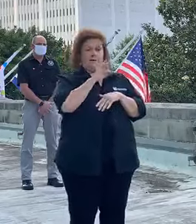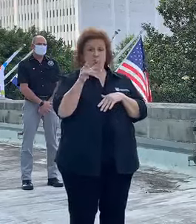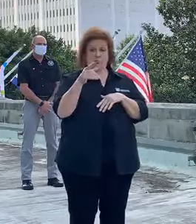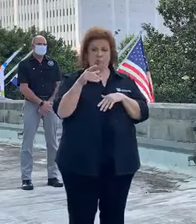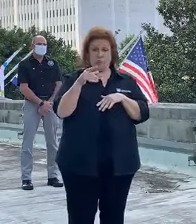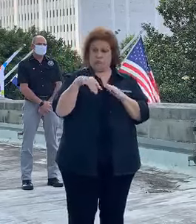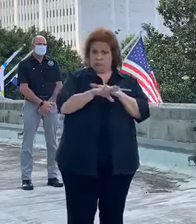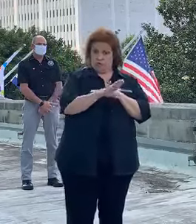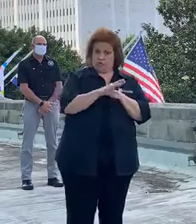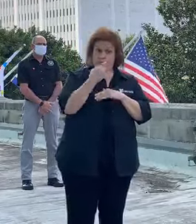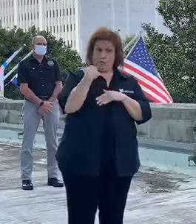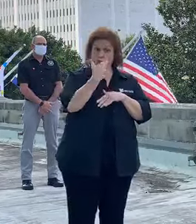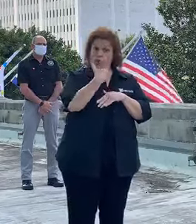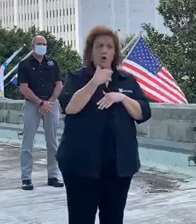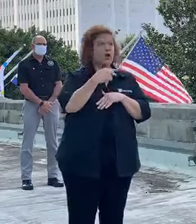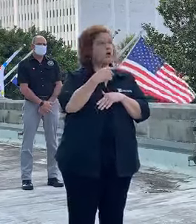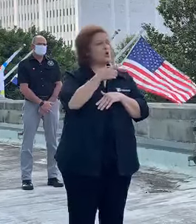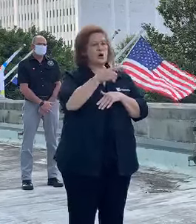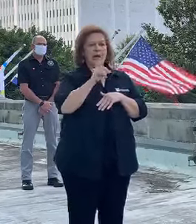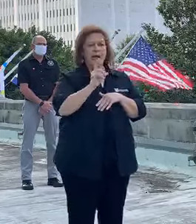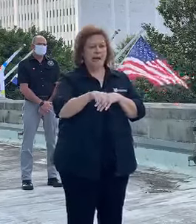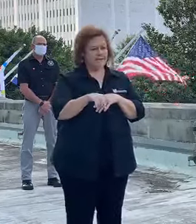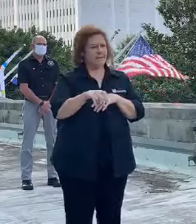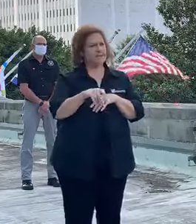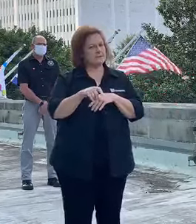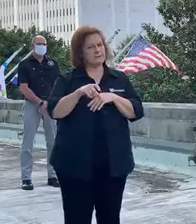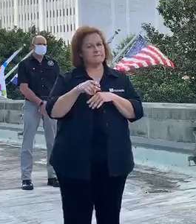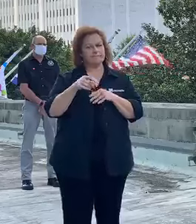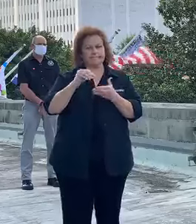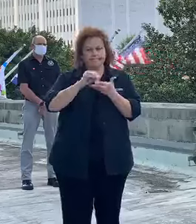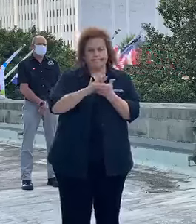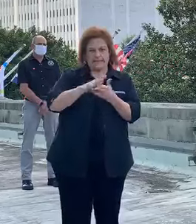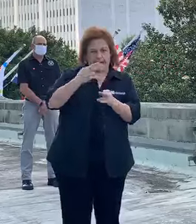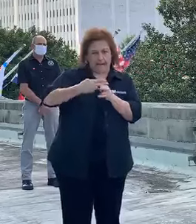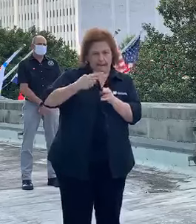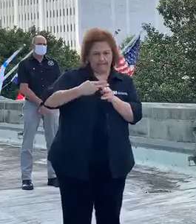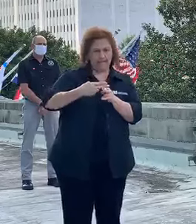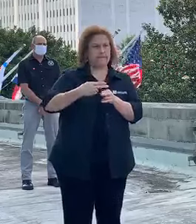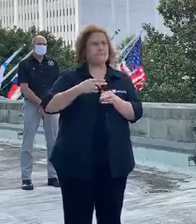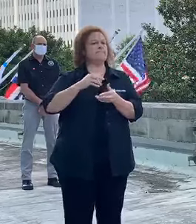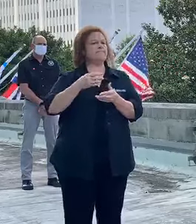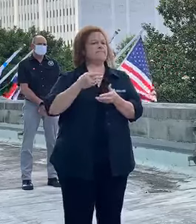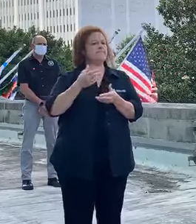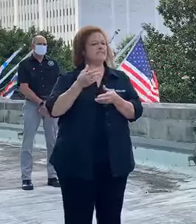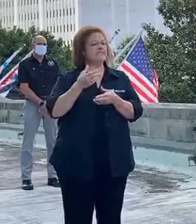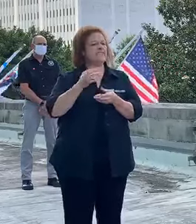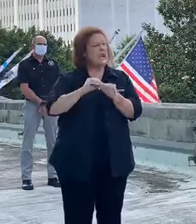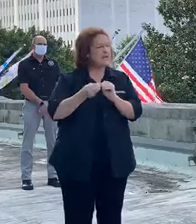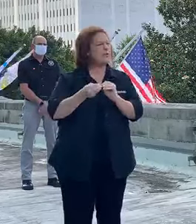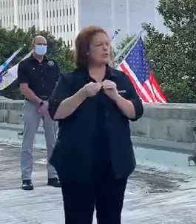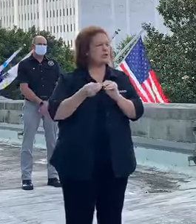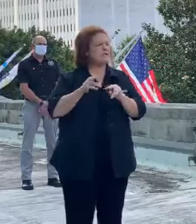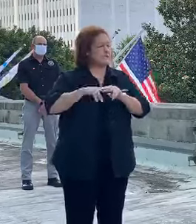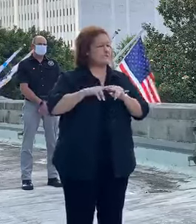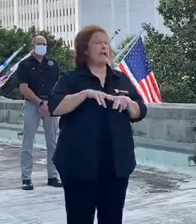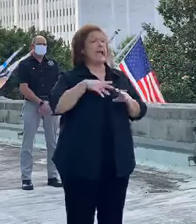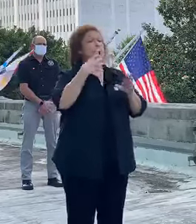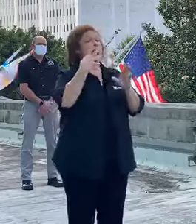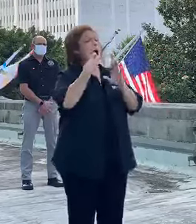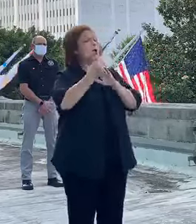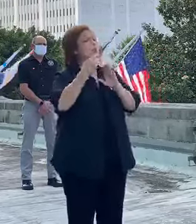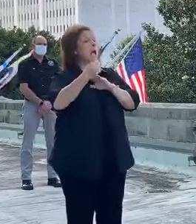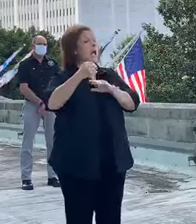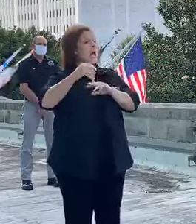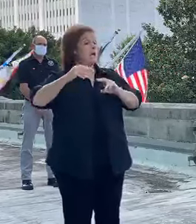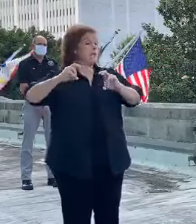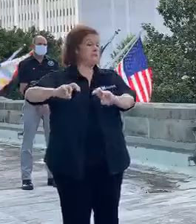need to treat them as if they're a reservation. Take a name and take a number. Outside dining is